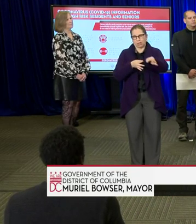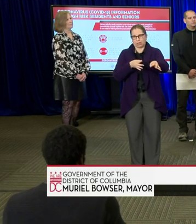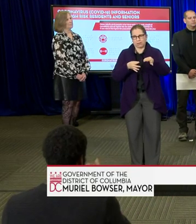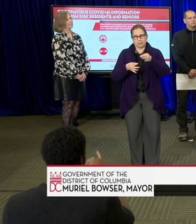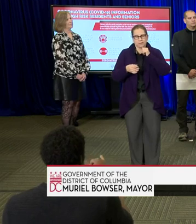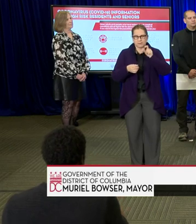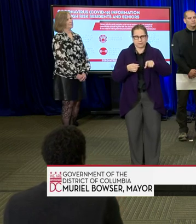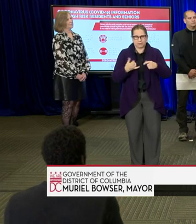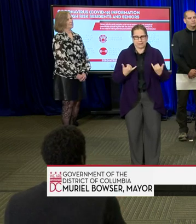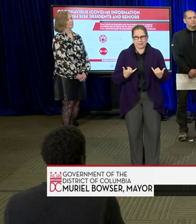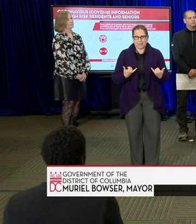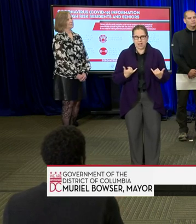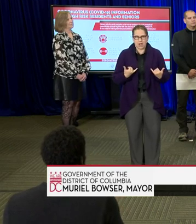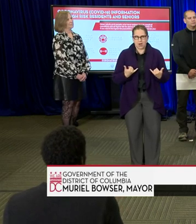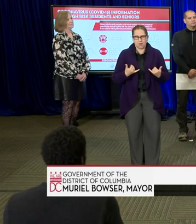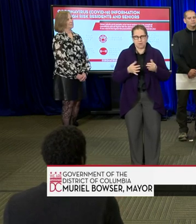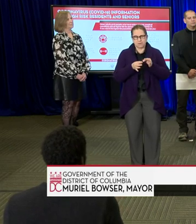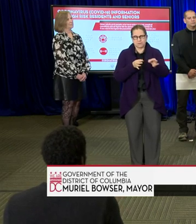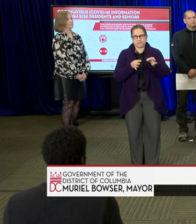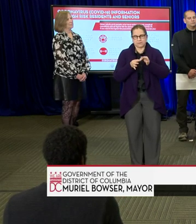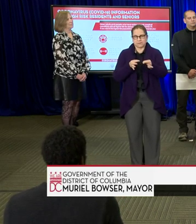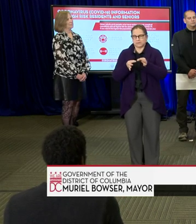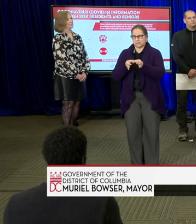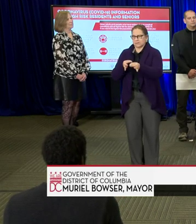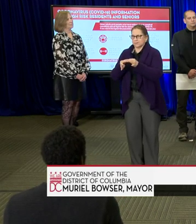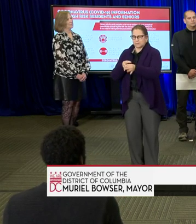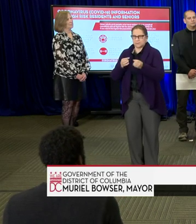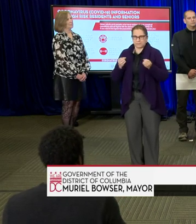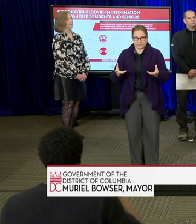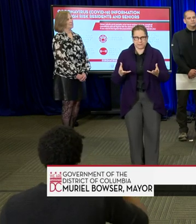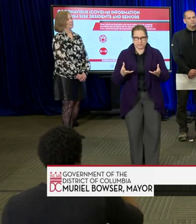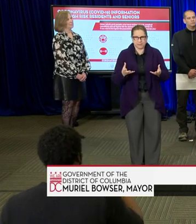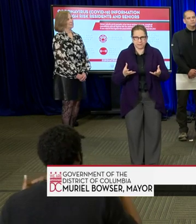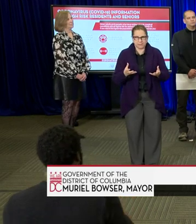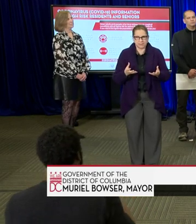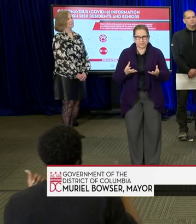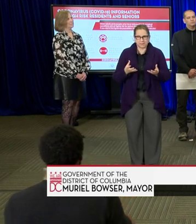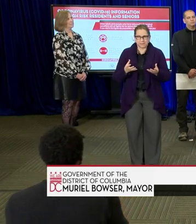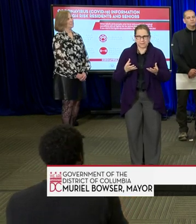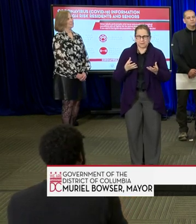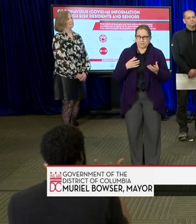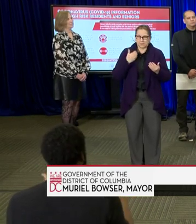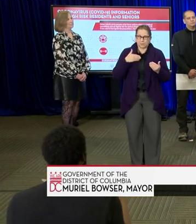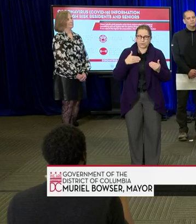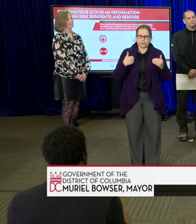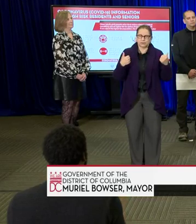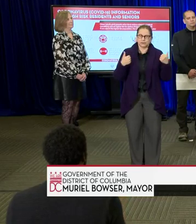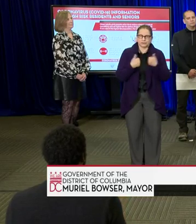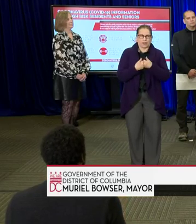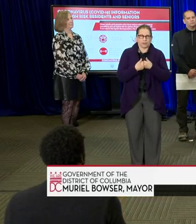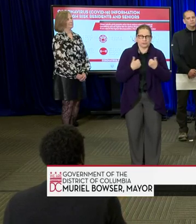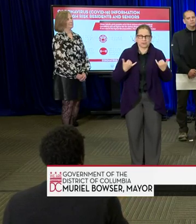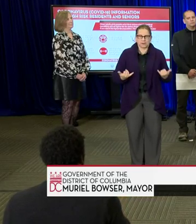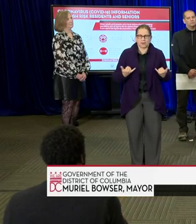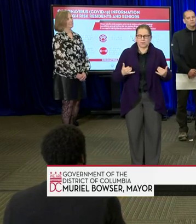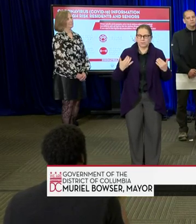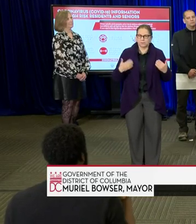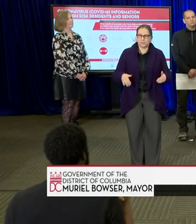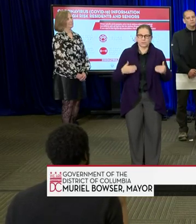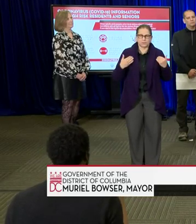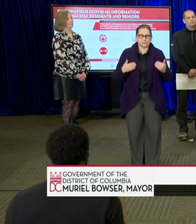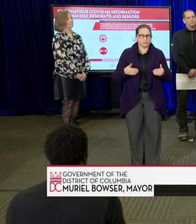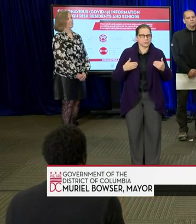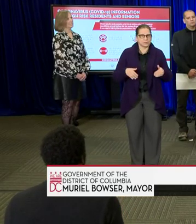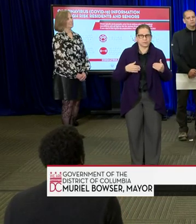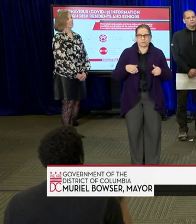departments is down. That being said, we all are facing challenges across the healthcare delivery system and public health, and as